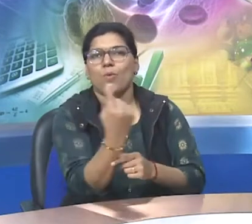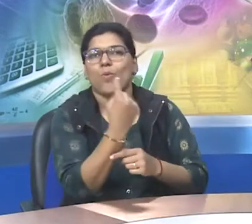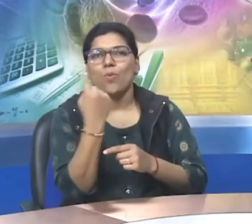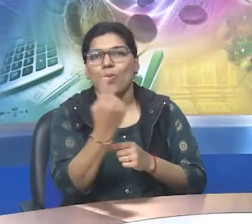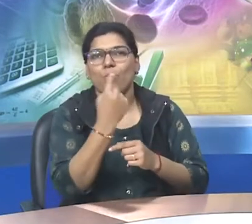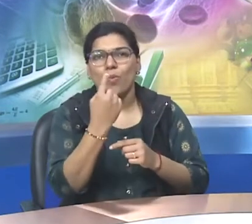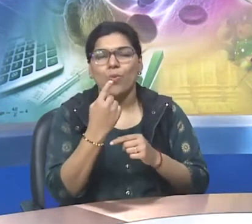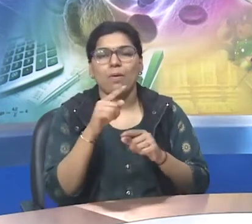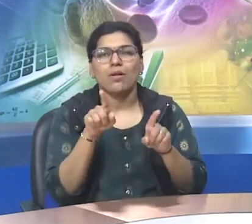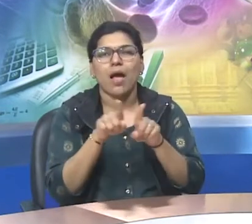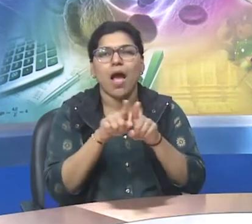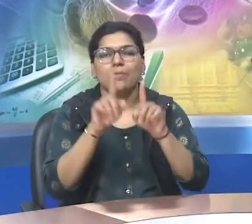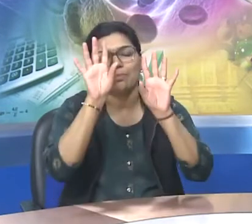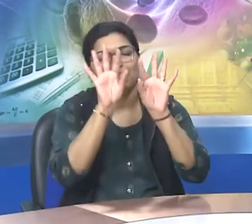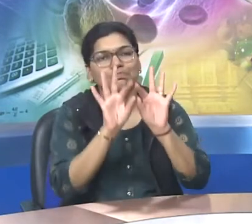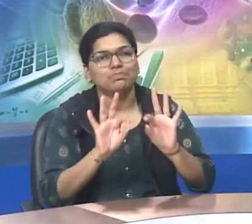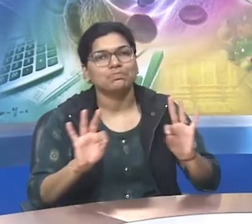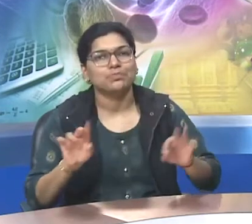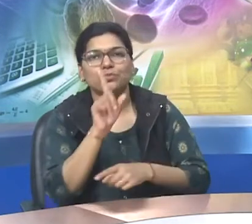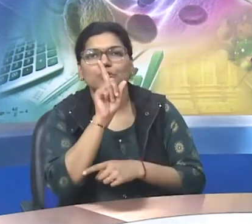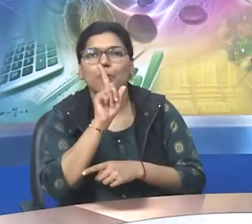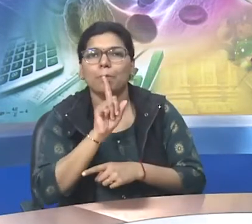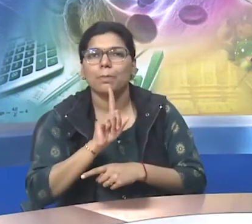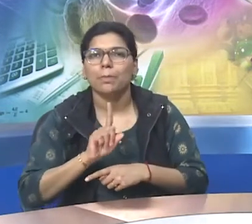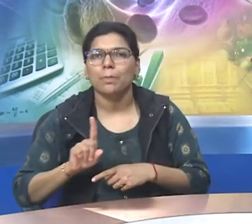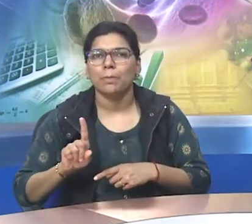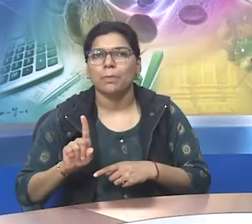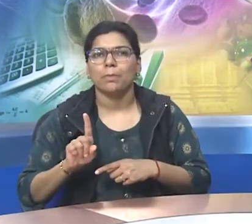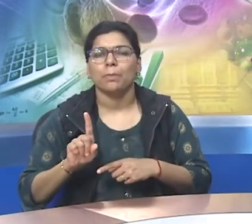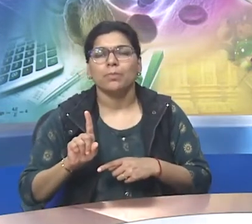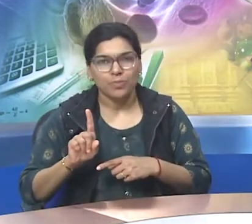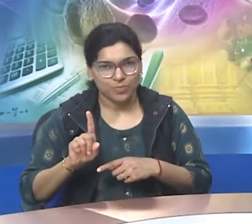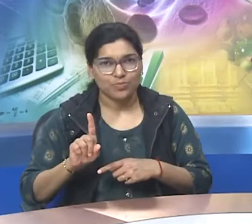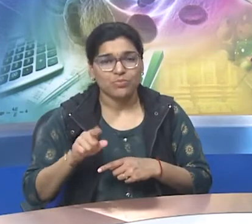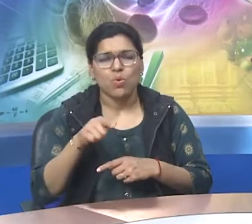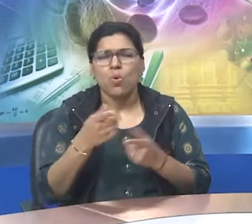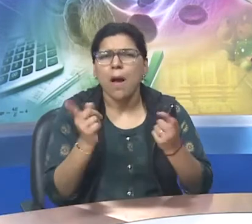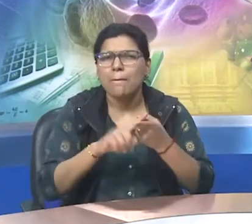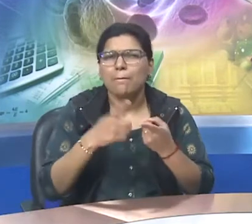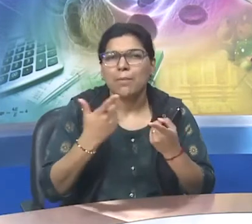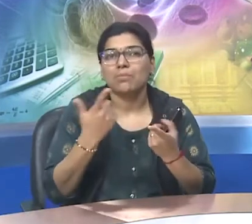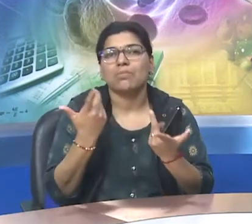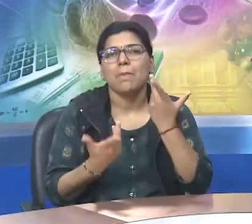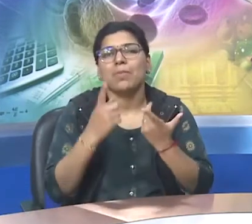empty and the full of loneliness is there.